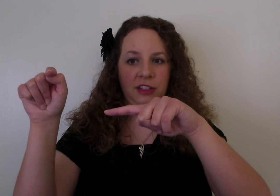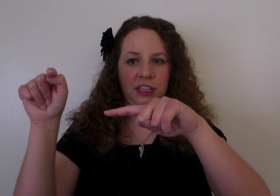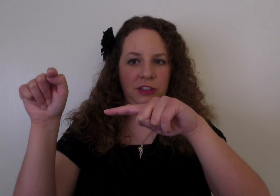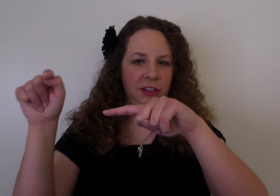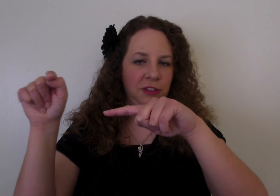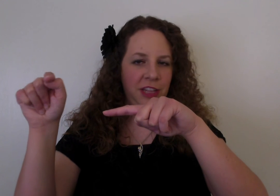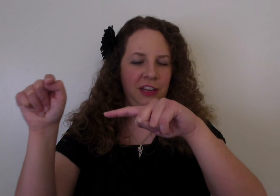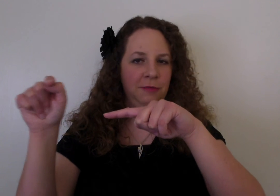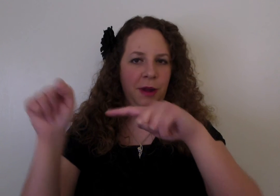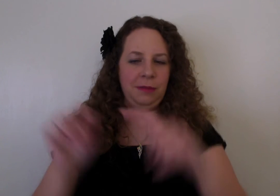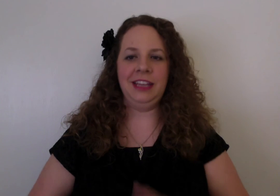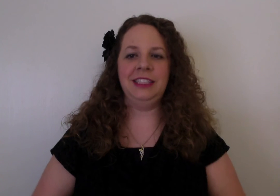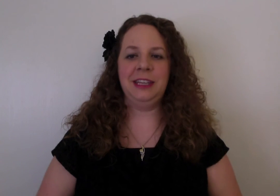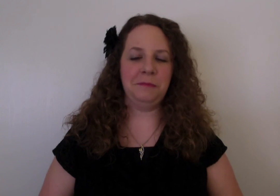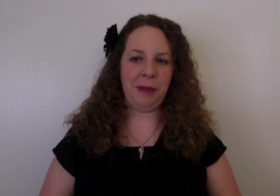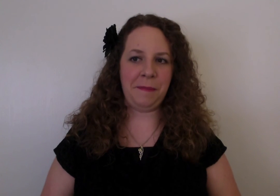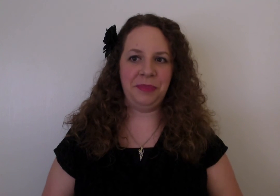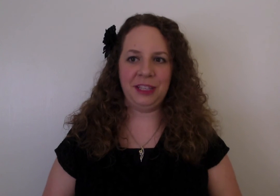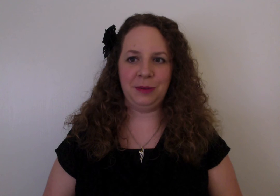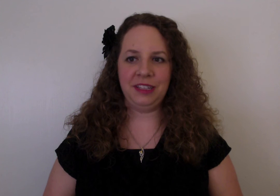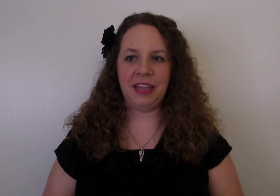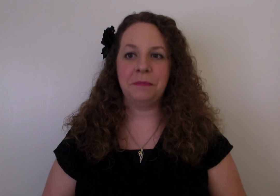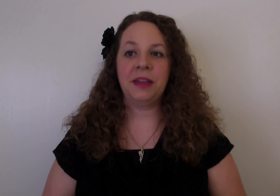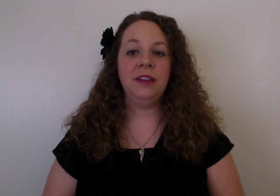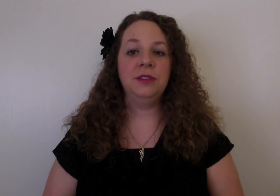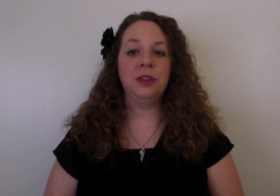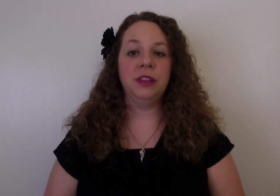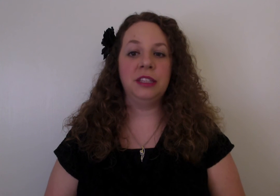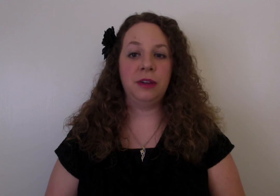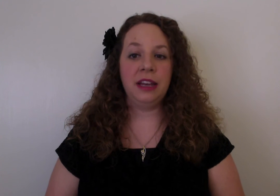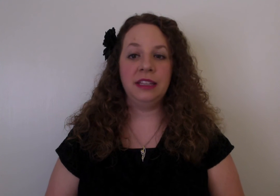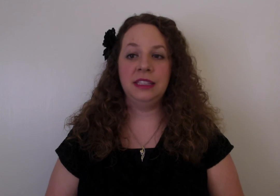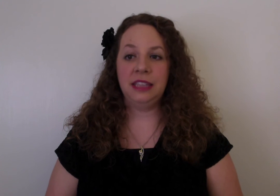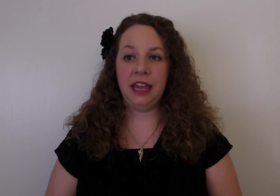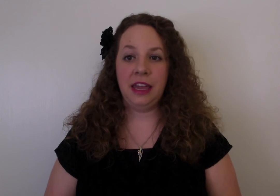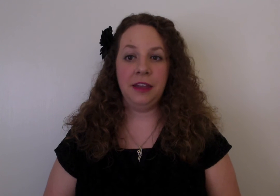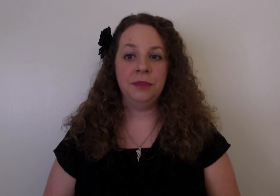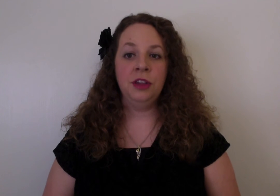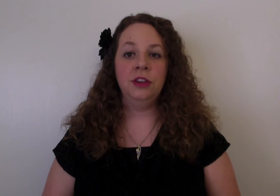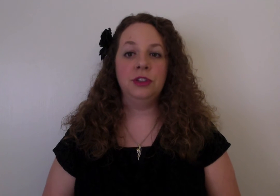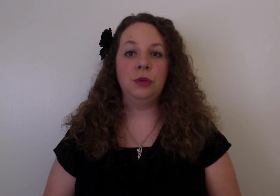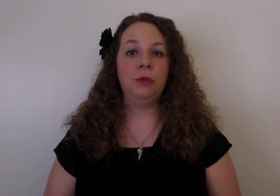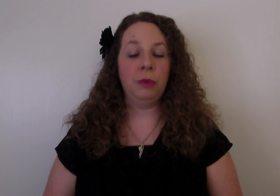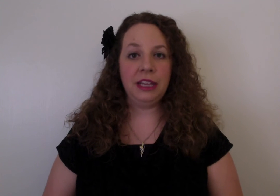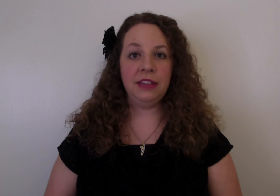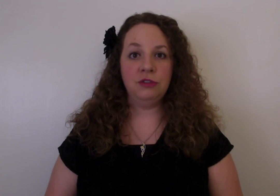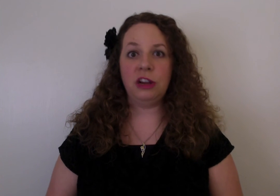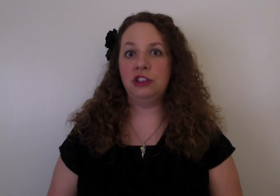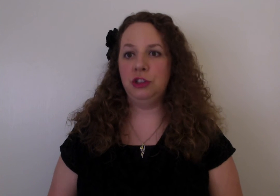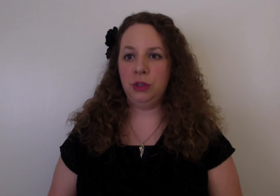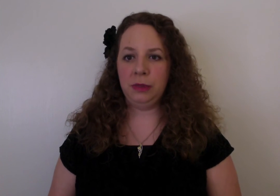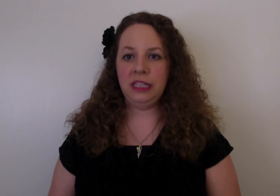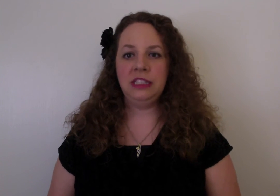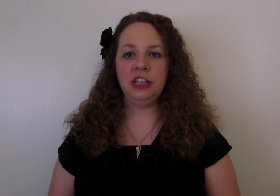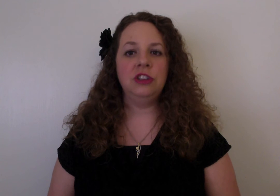station. A little tiny, you probably can't see it, but that's where it's at, okay? So let's go ahead and say, so we want to give directions to the police station, so